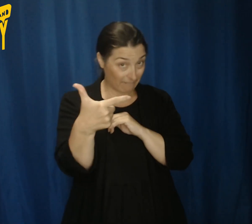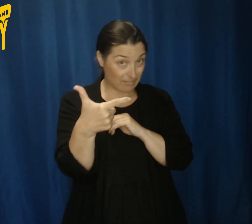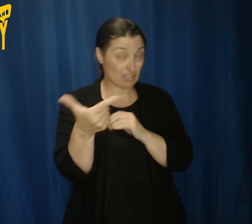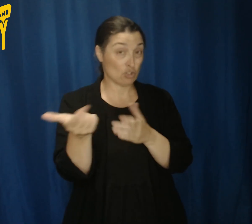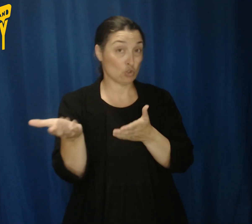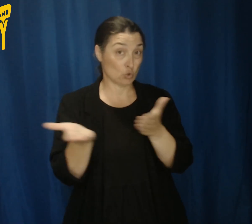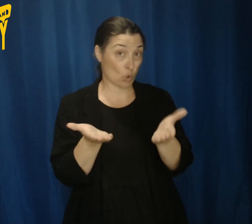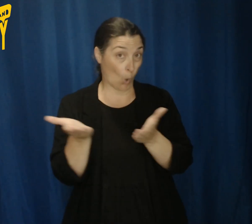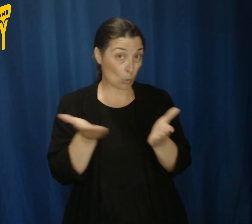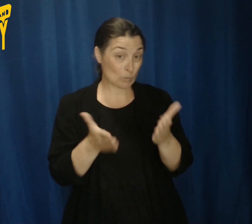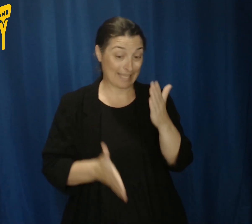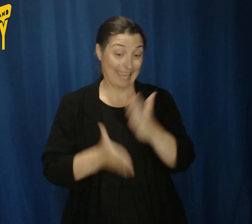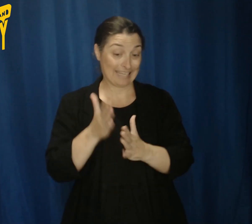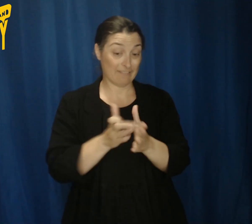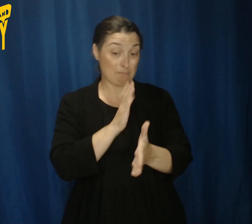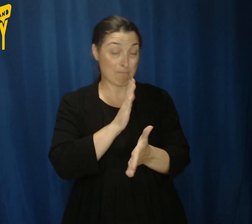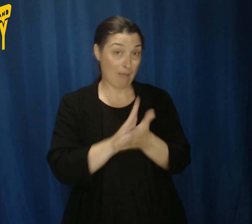of March in 2026.